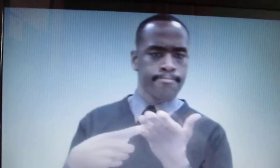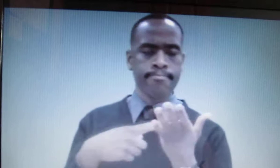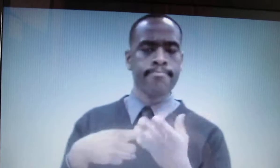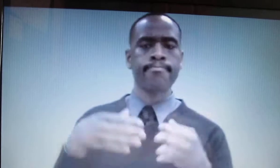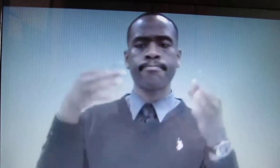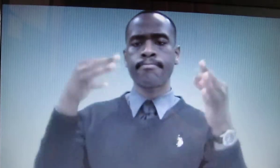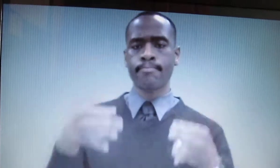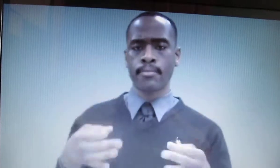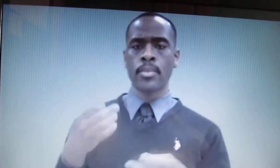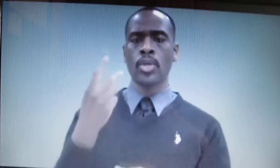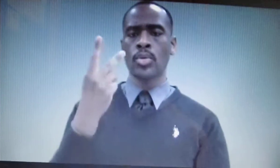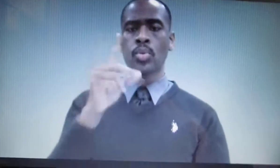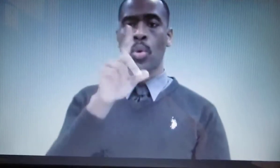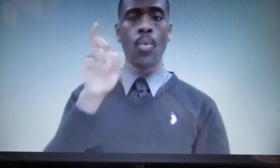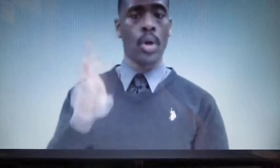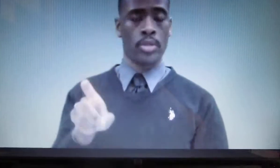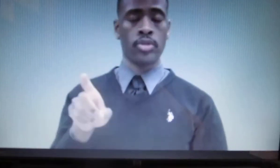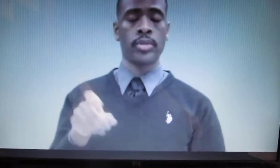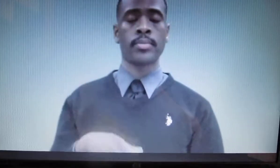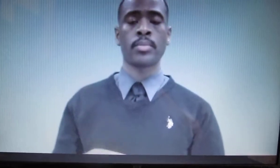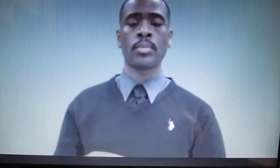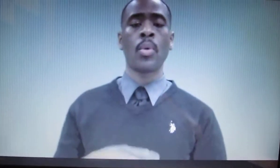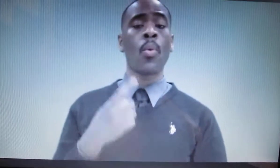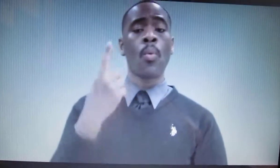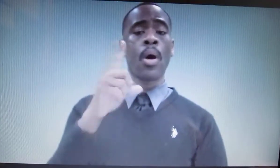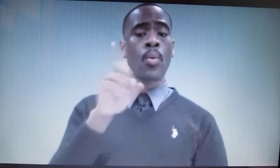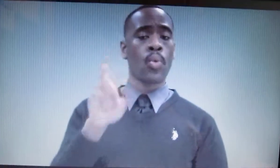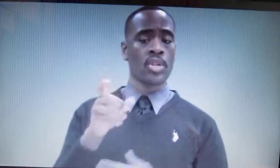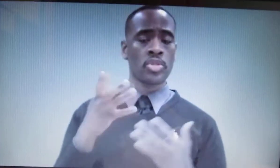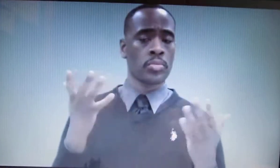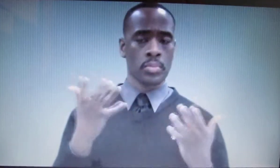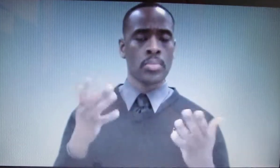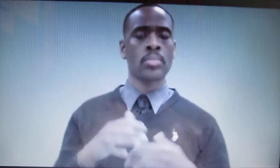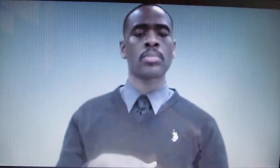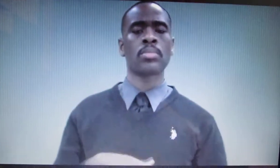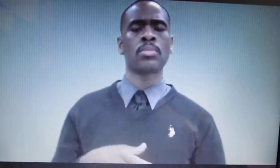California. We all got together to discuss and think up some questions.